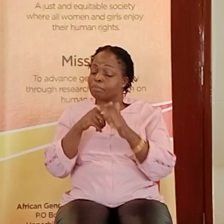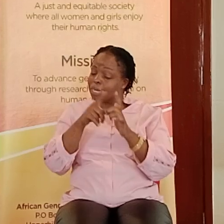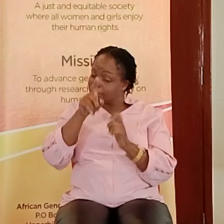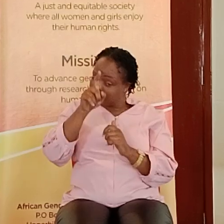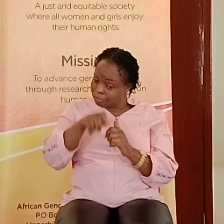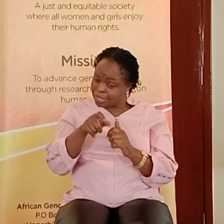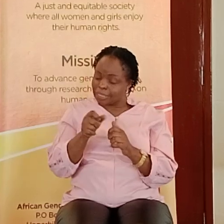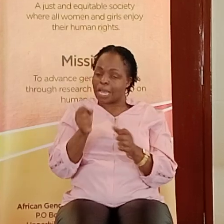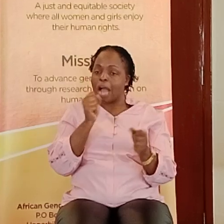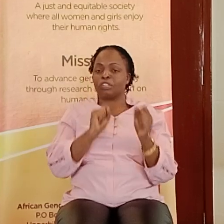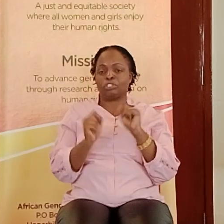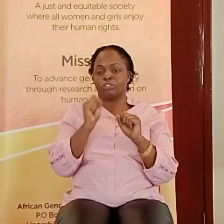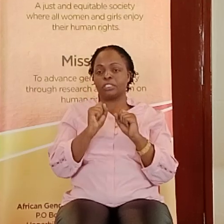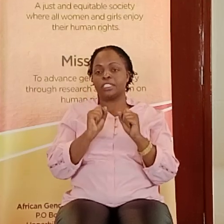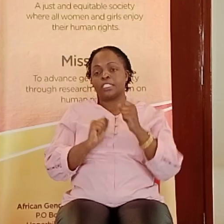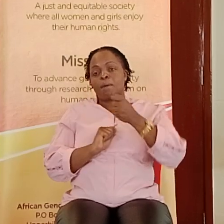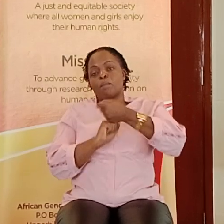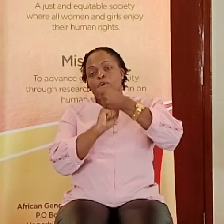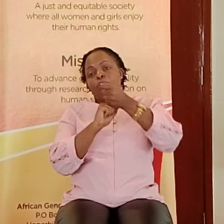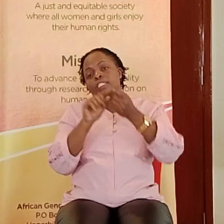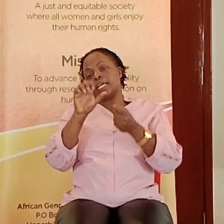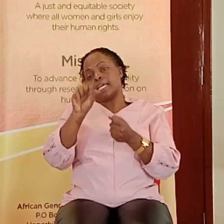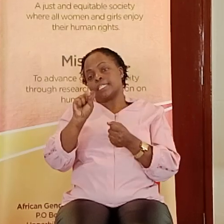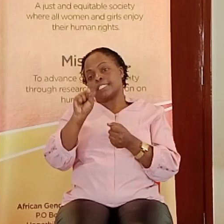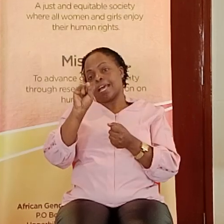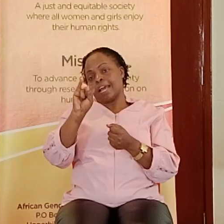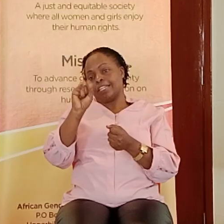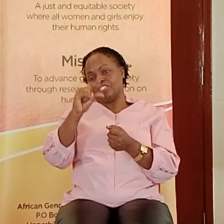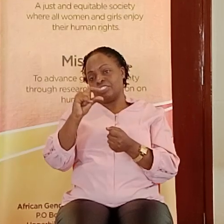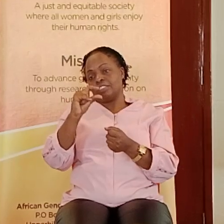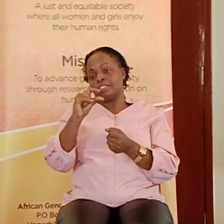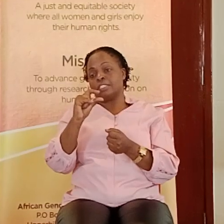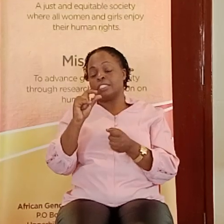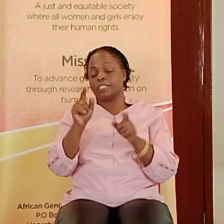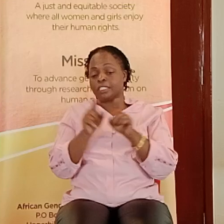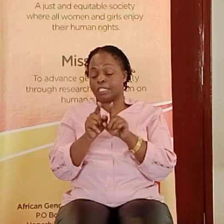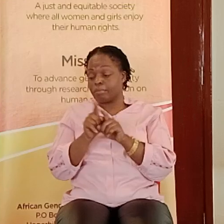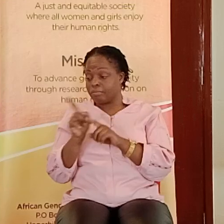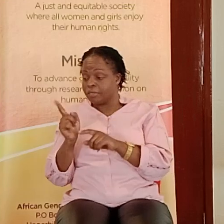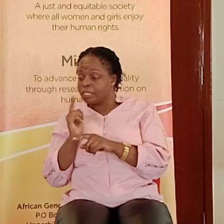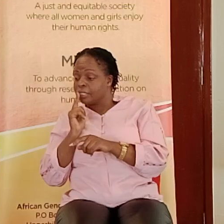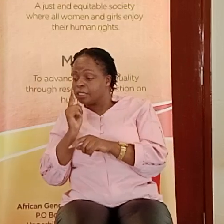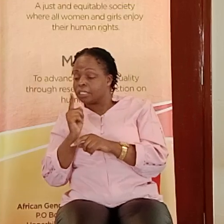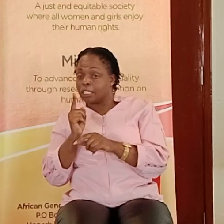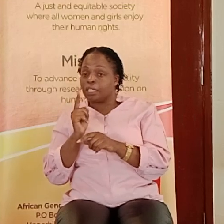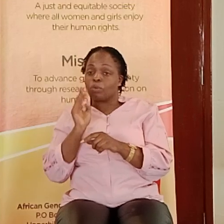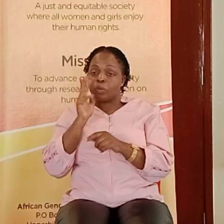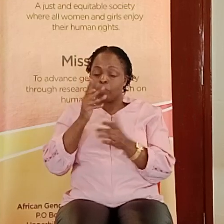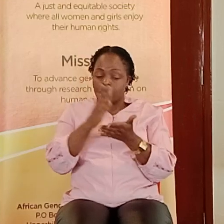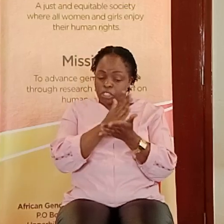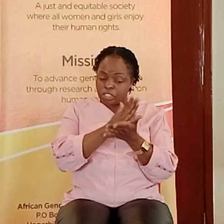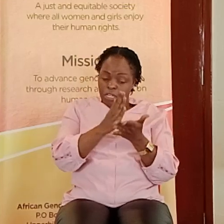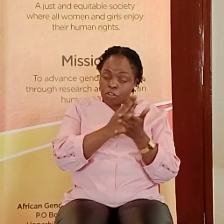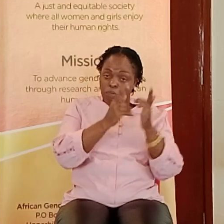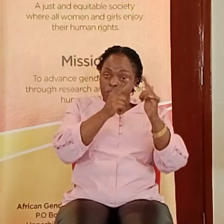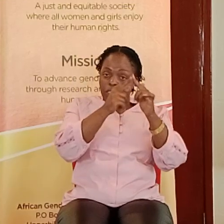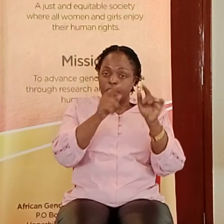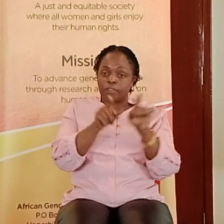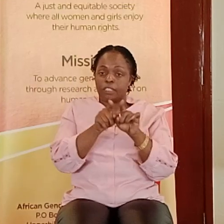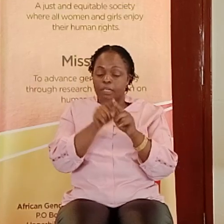of time. As Nyambura has said, we'll also share some of these objectives, and even in the group, we'll keep reminding ourselves,